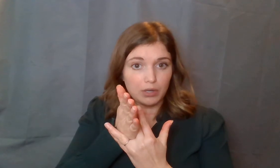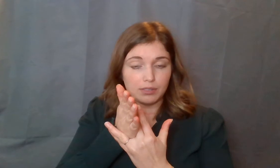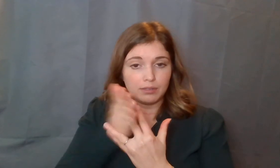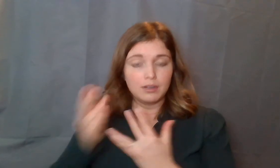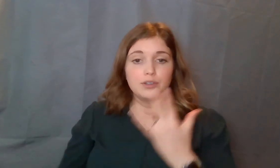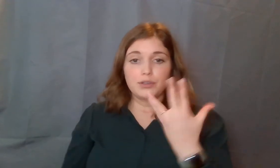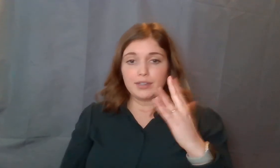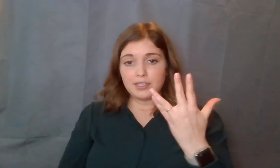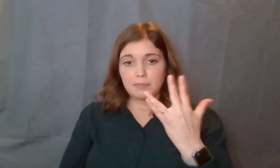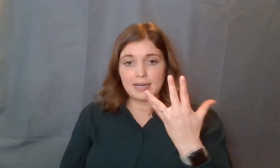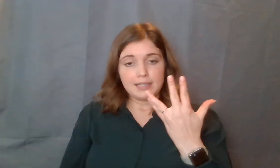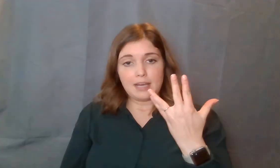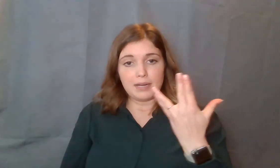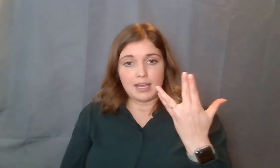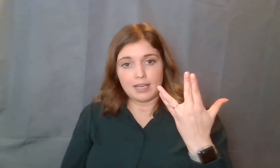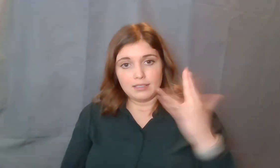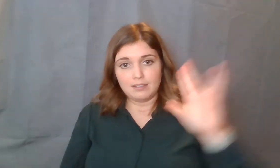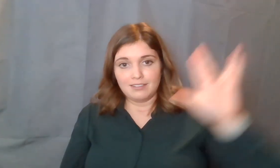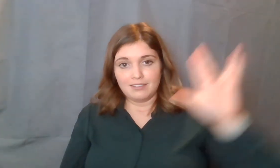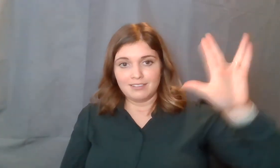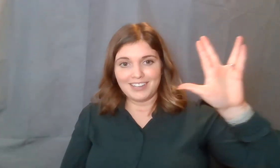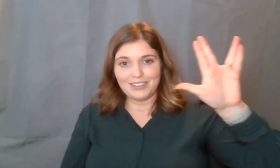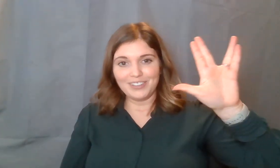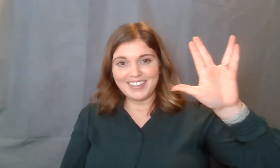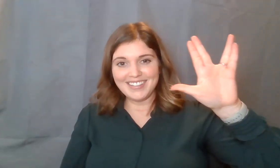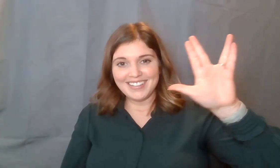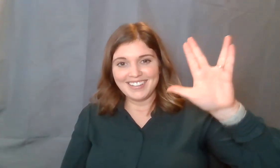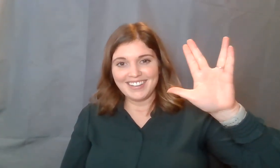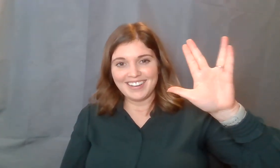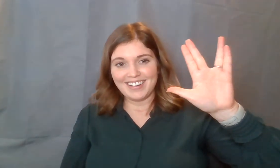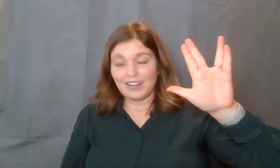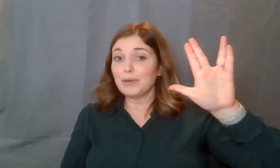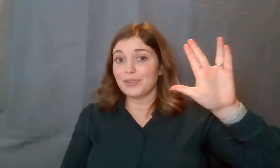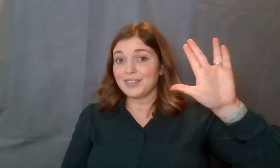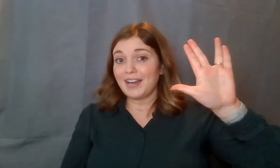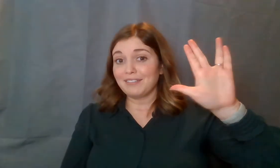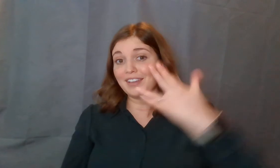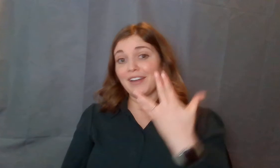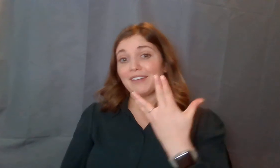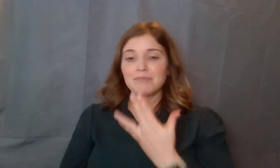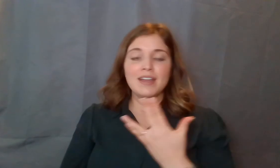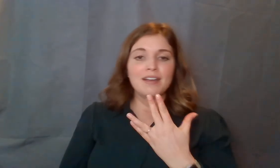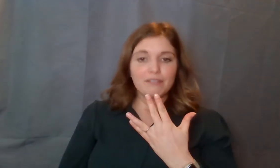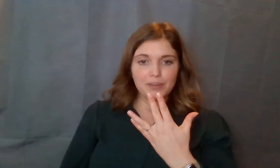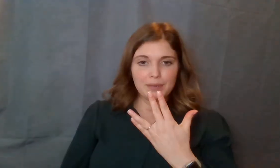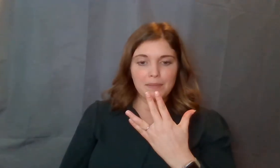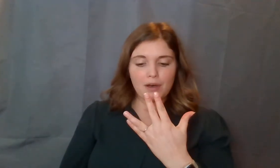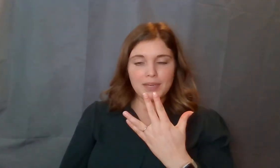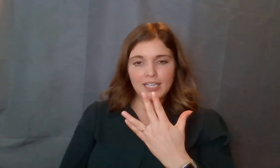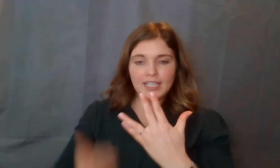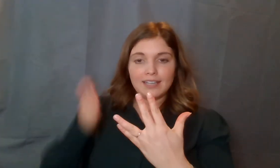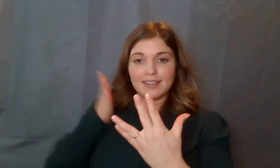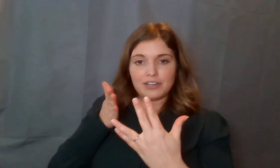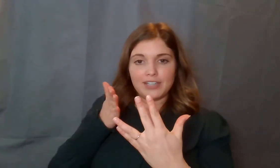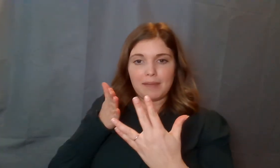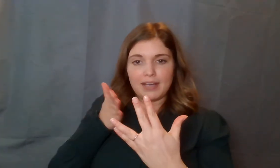fingers. So this is my non-dominant hand. Can you do this? It'll help you with the sign if you can. Flip it, palm in, and then your dominant